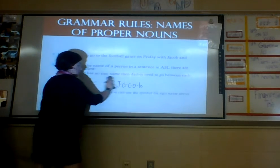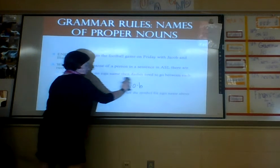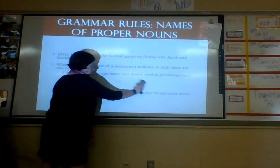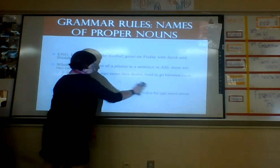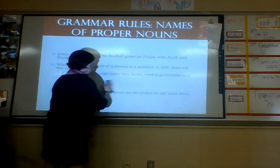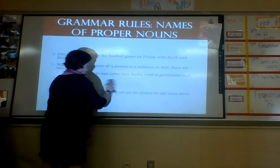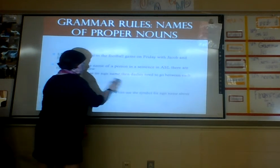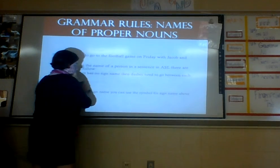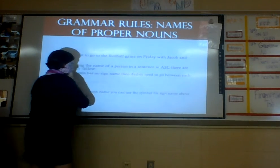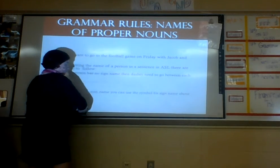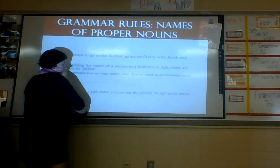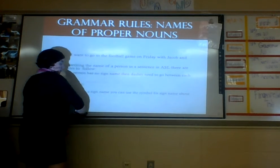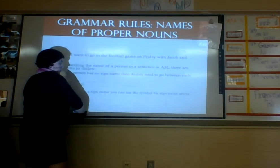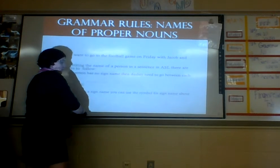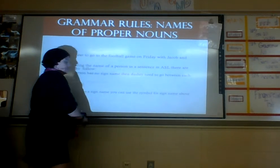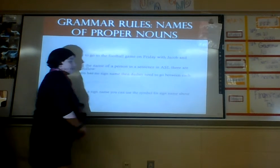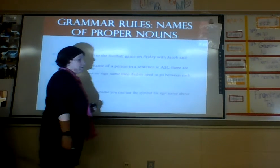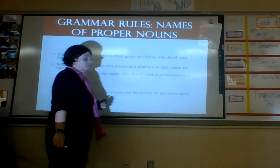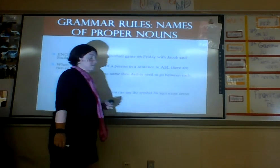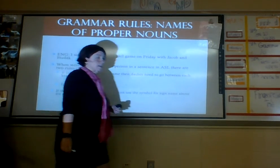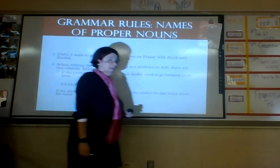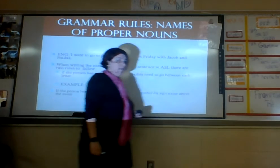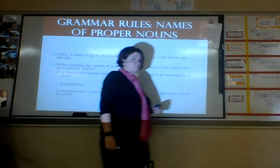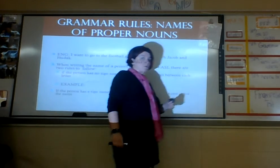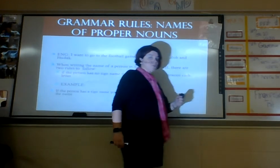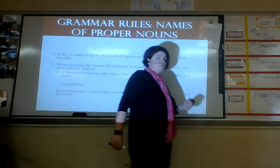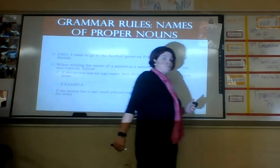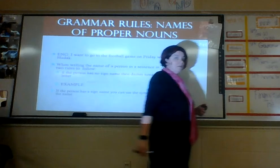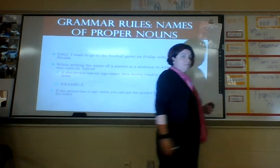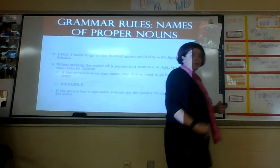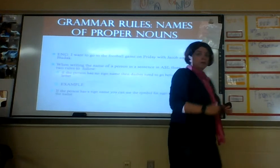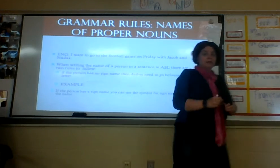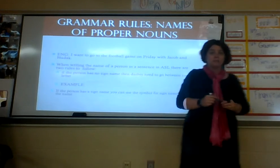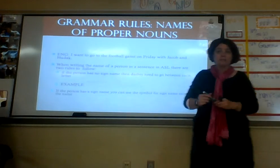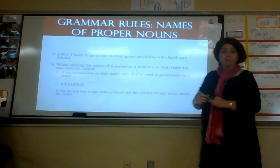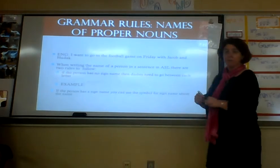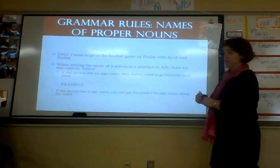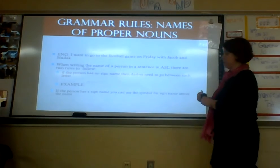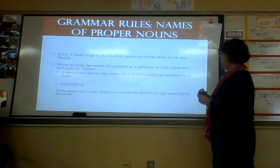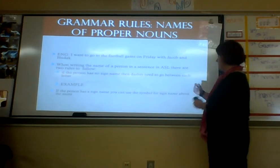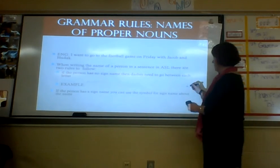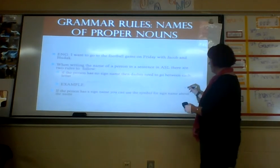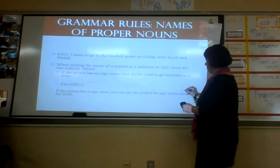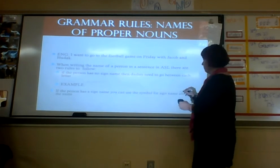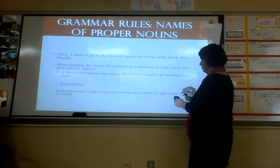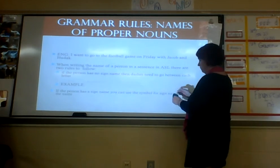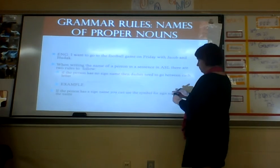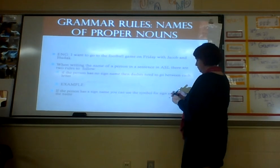way is if you have a sign name, you can use a symbol. The symbol for the sign name